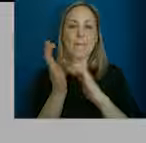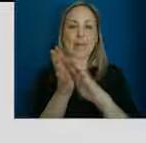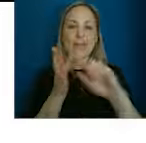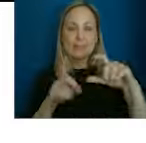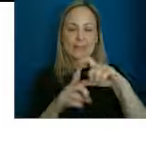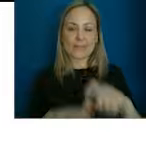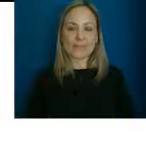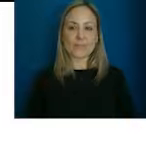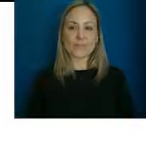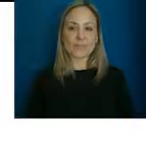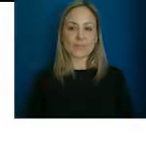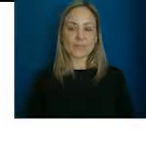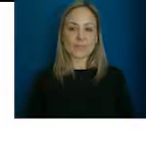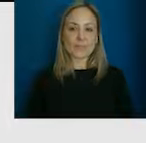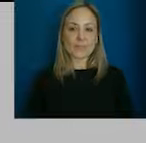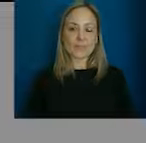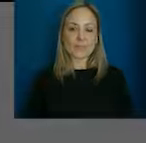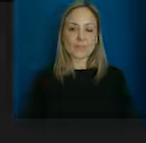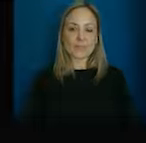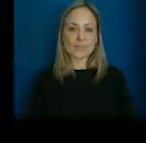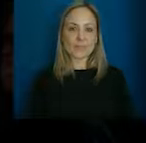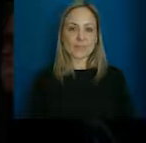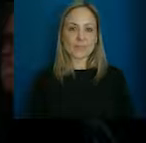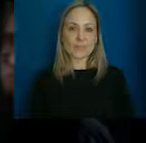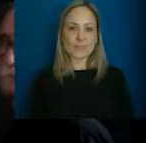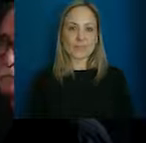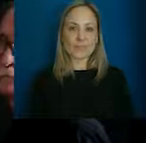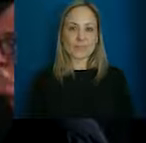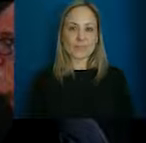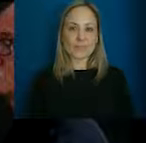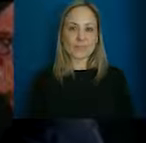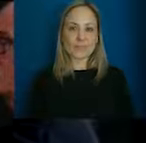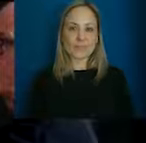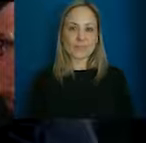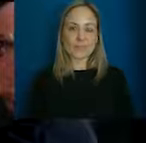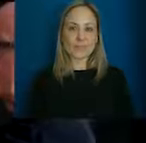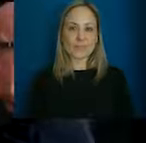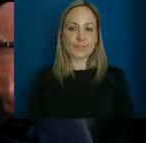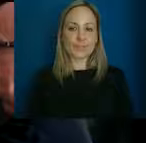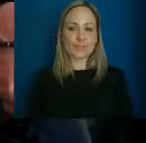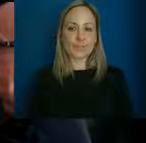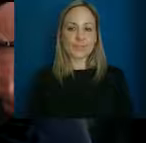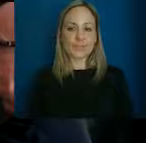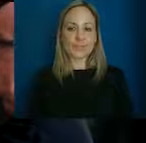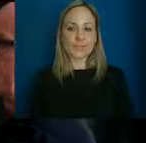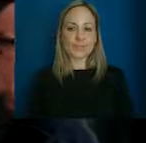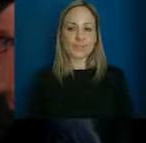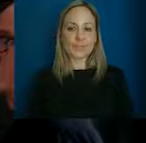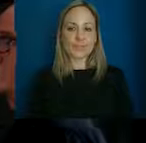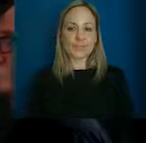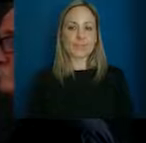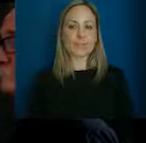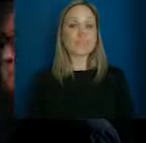These are some haptic symbols for giving feedback as you are mobile on the street. Firstly, for yes or